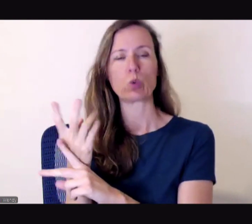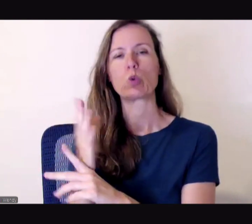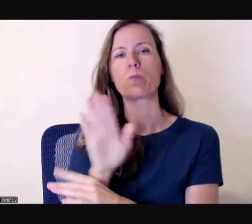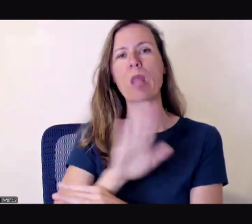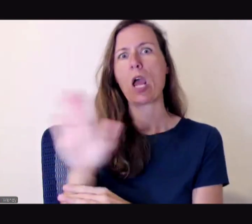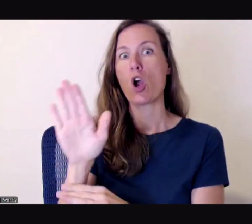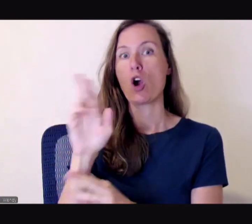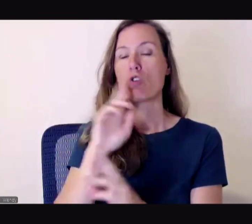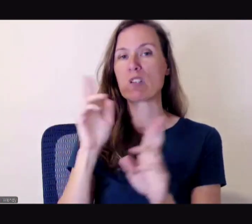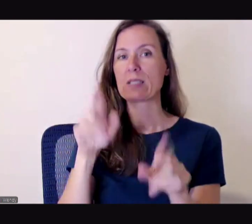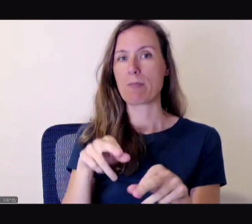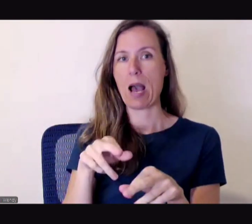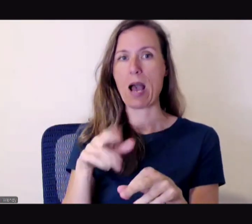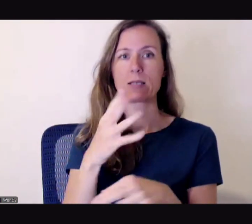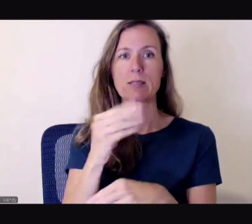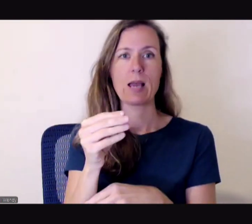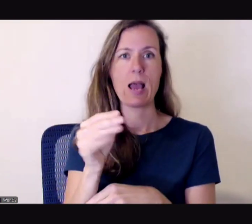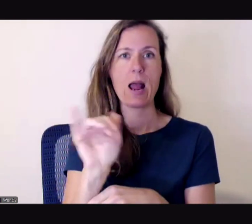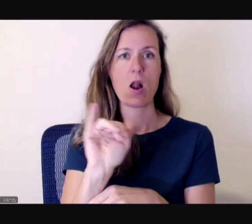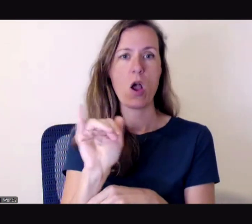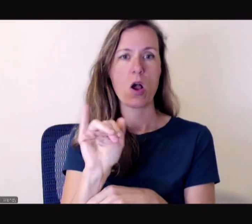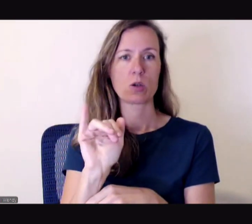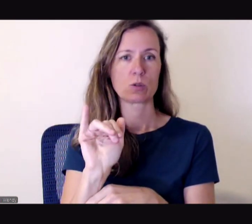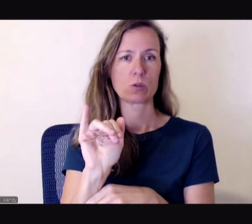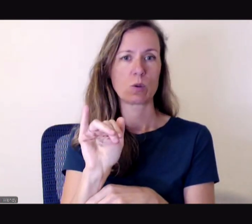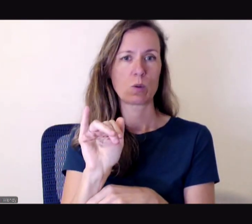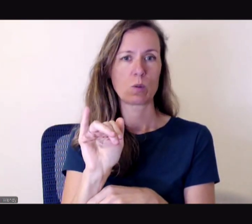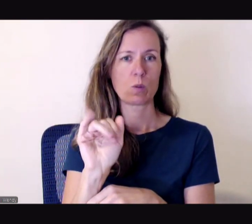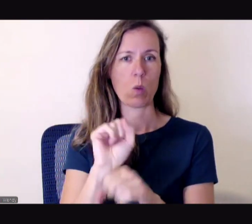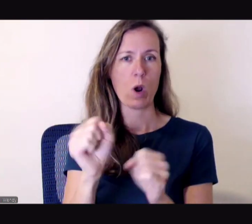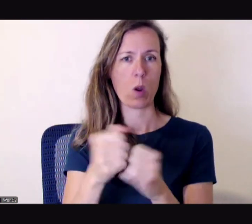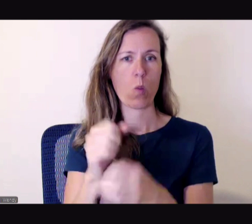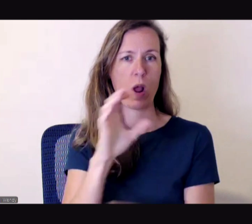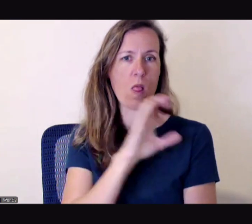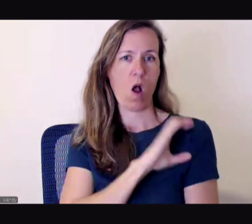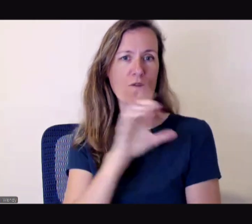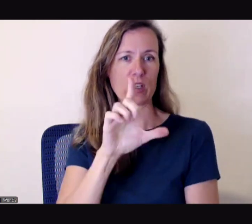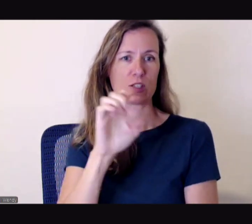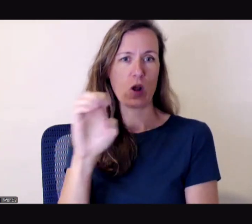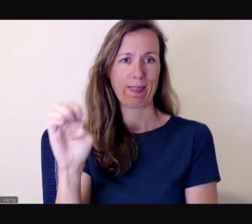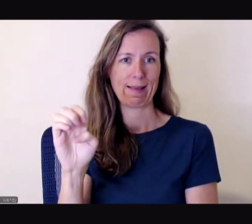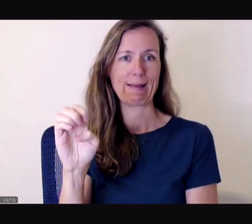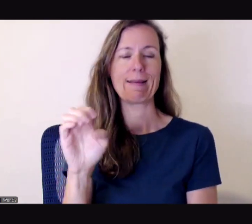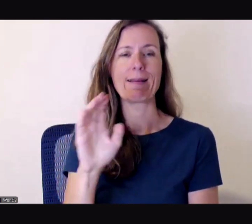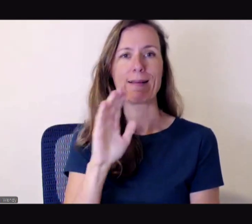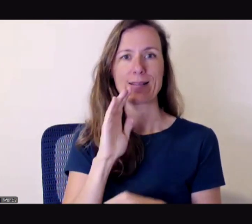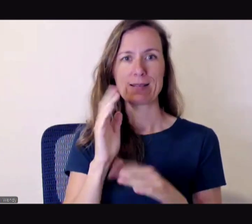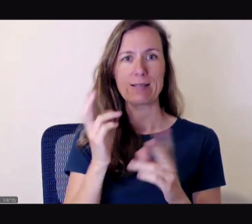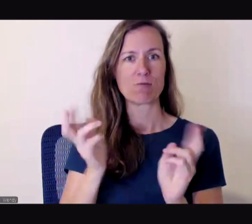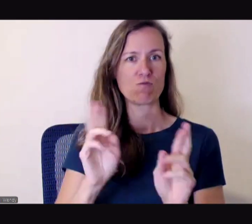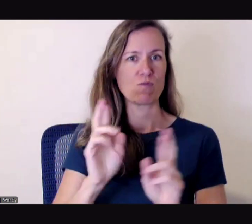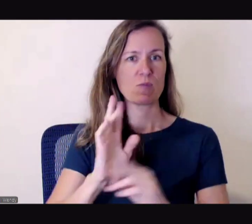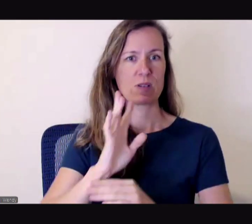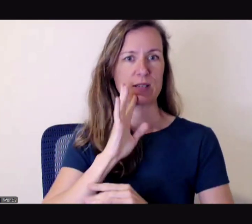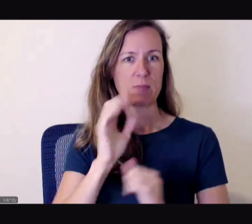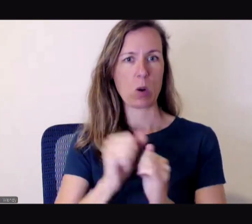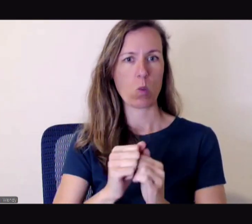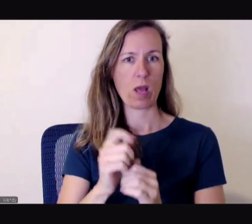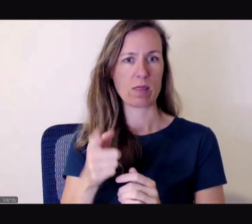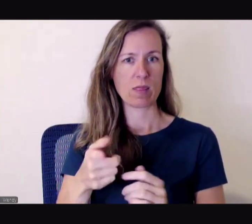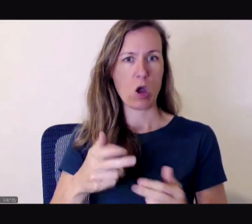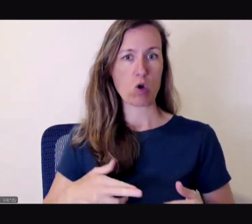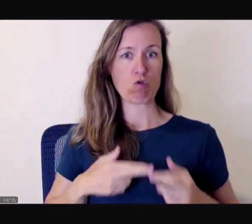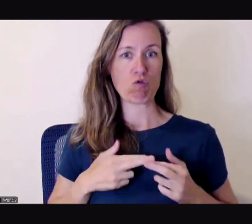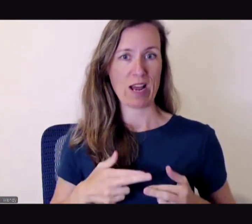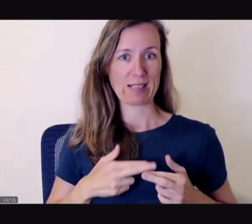and working with Officer Lee to be available to speak with the resident. He did not want to at the time, but just thank you